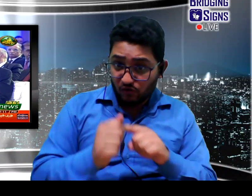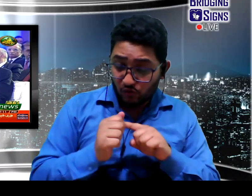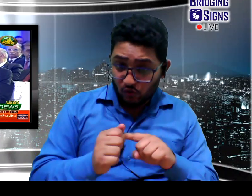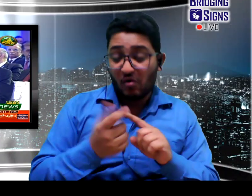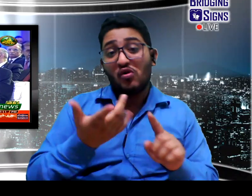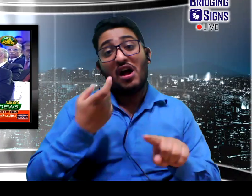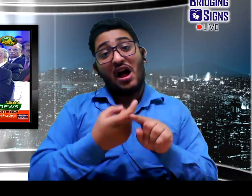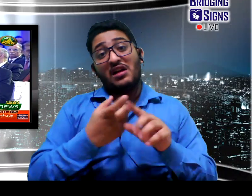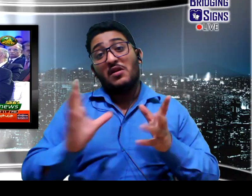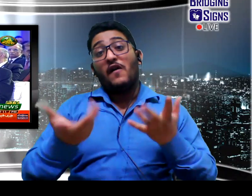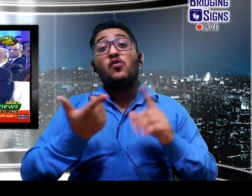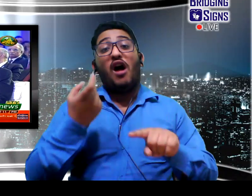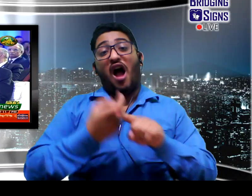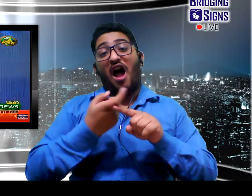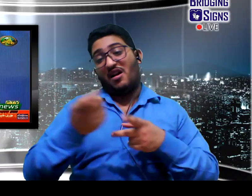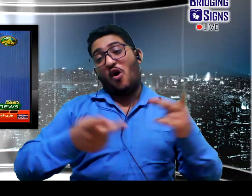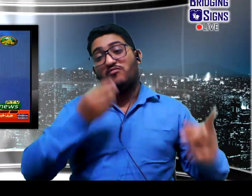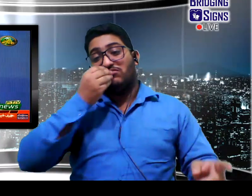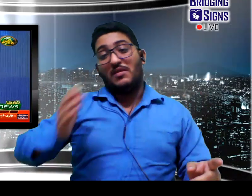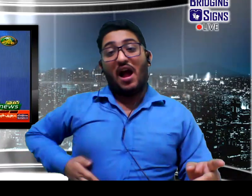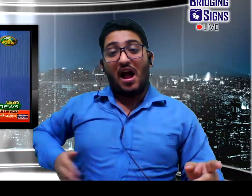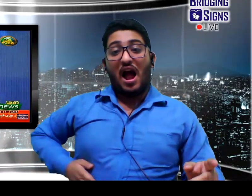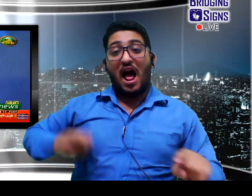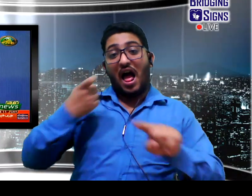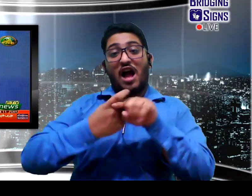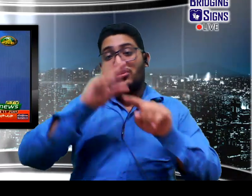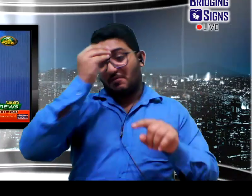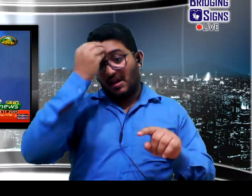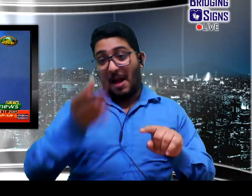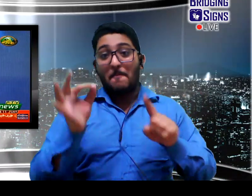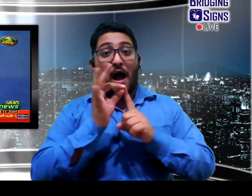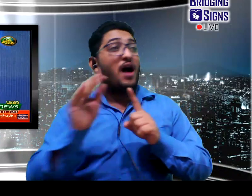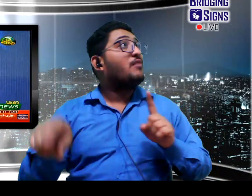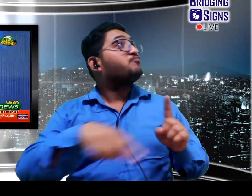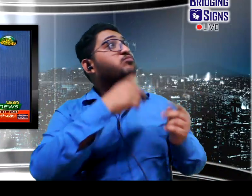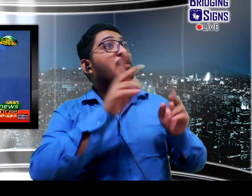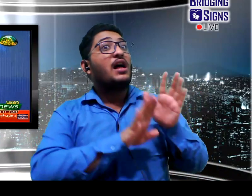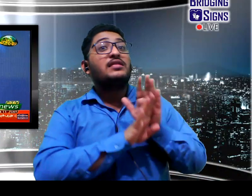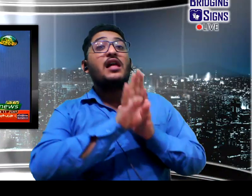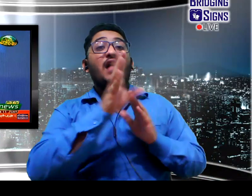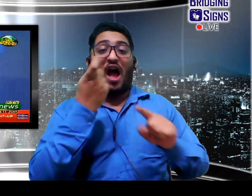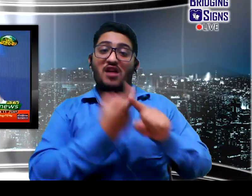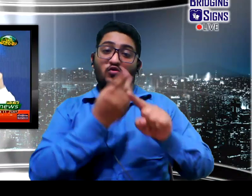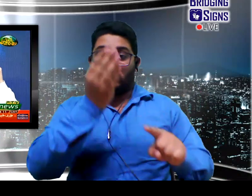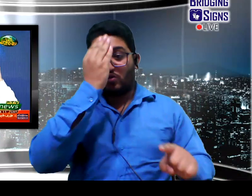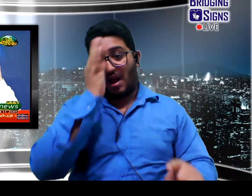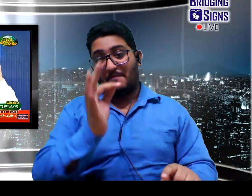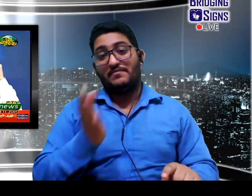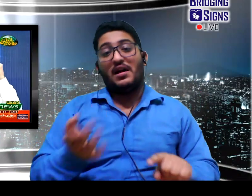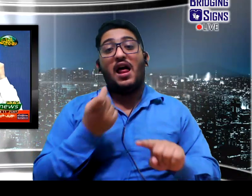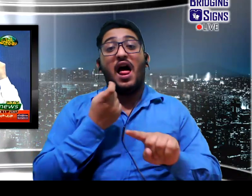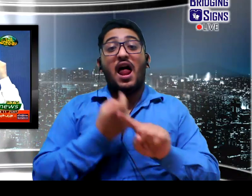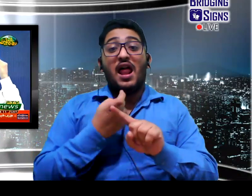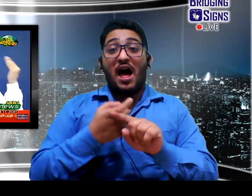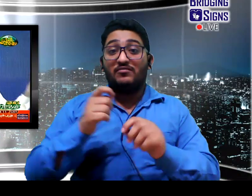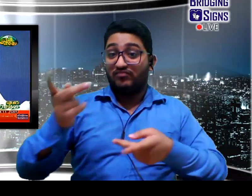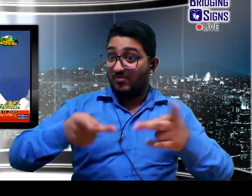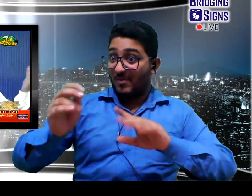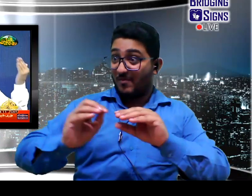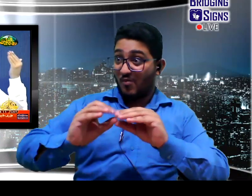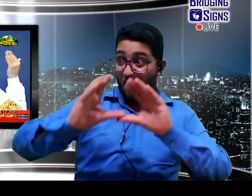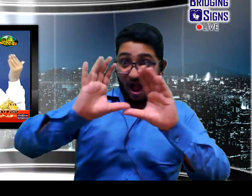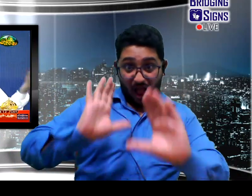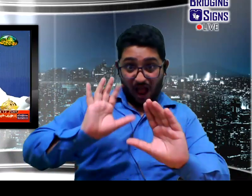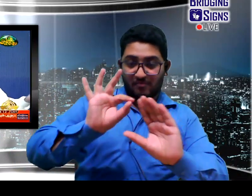important because Karachi is our financial capital, and we need the sort of financing from World Bank to give Karachi